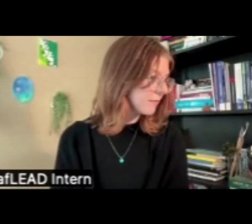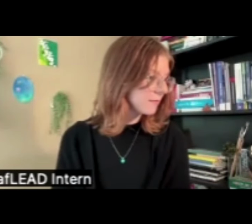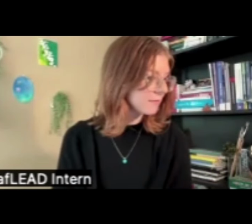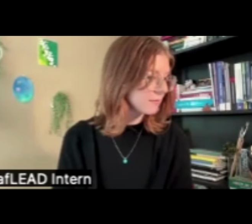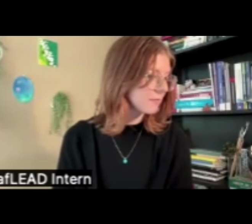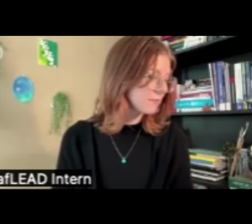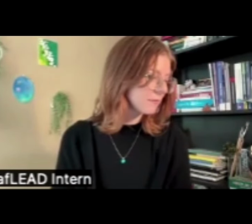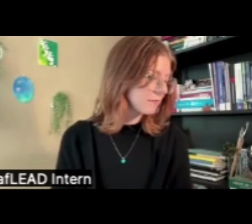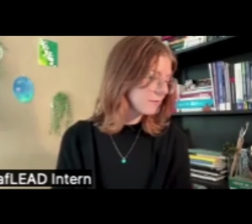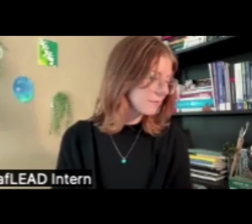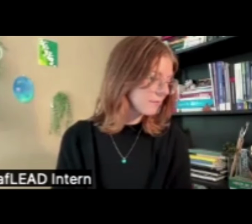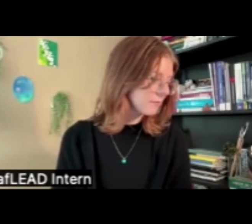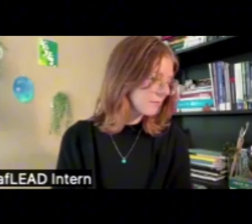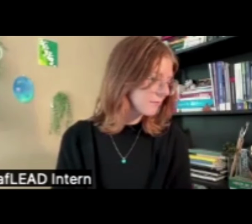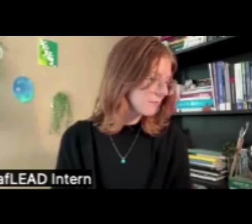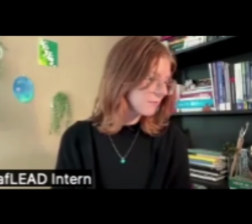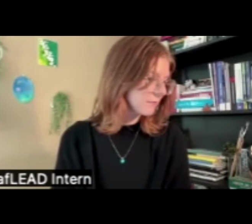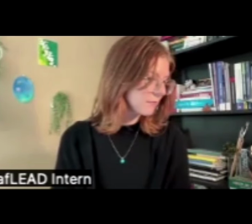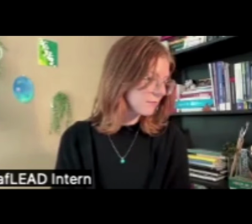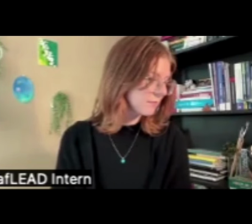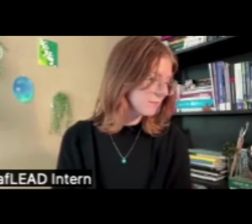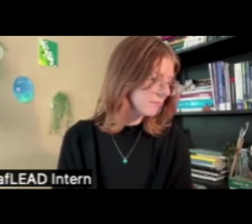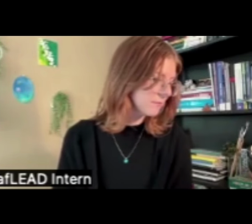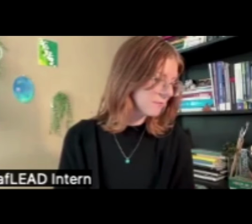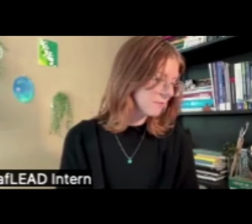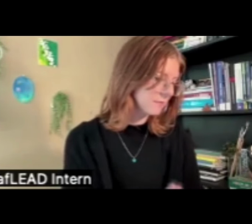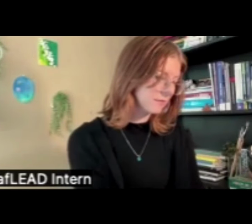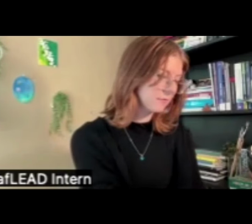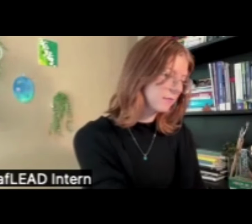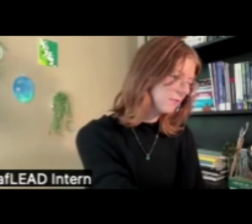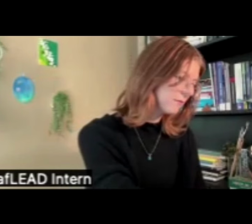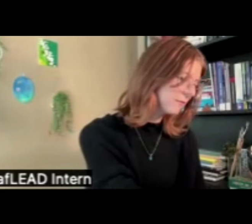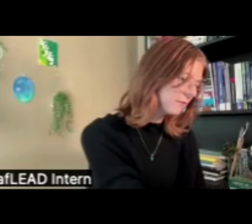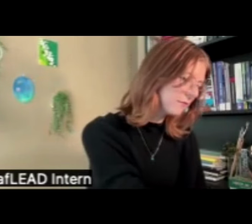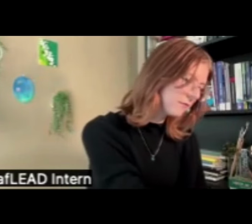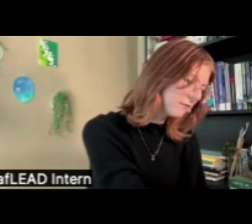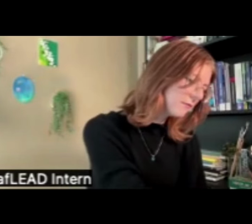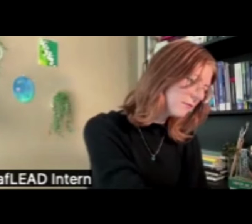So I'm just reading the prompts here and thinking.